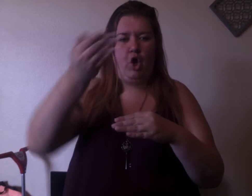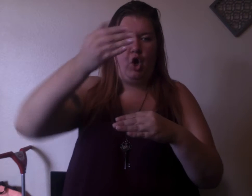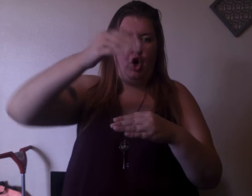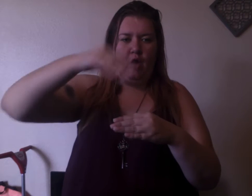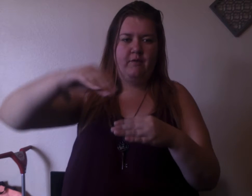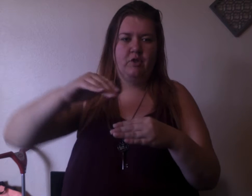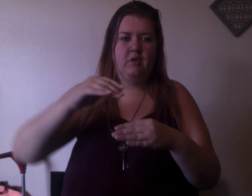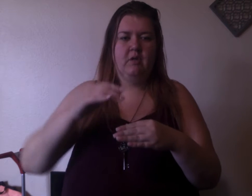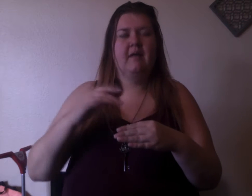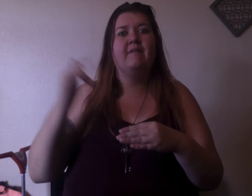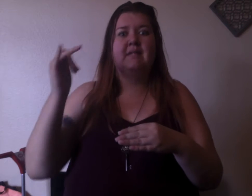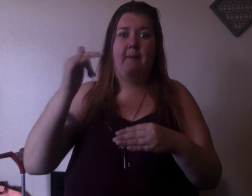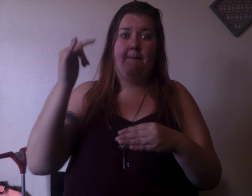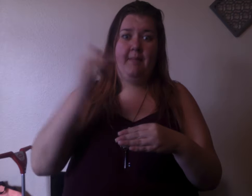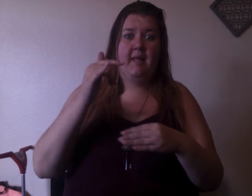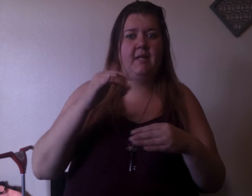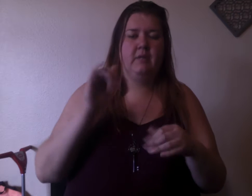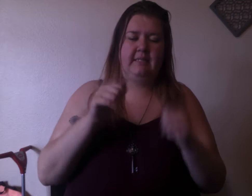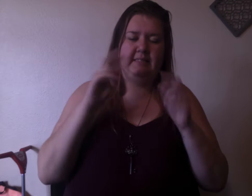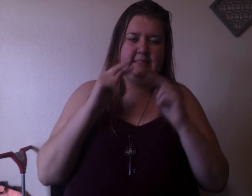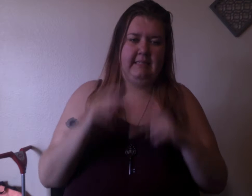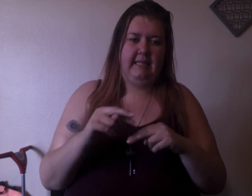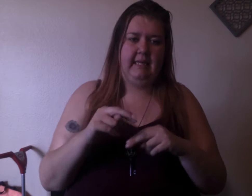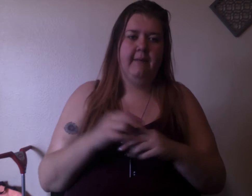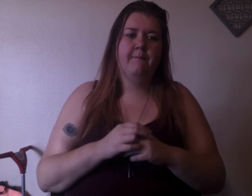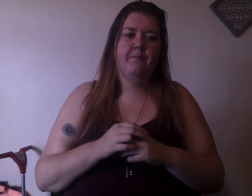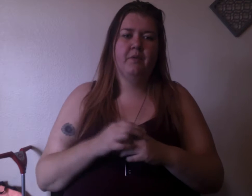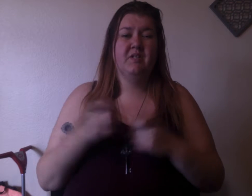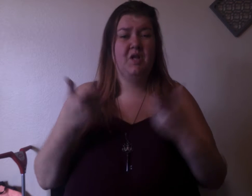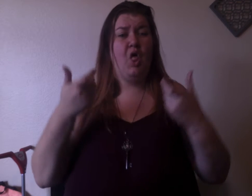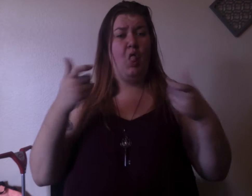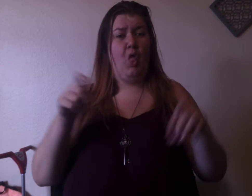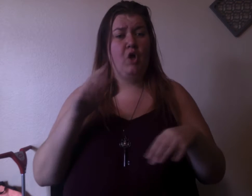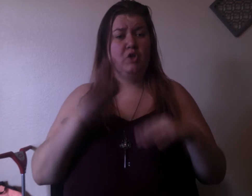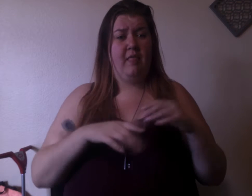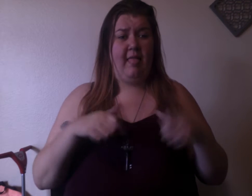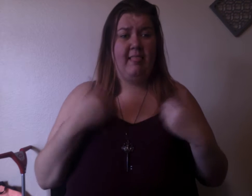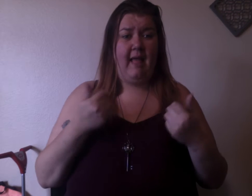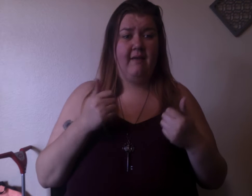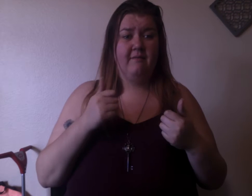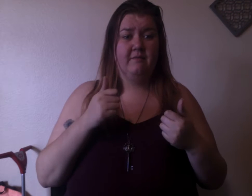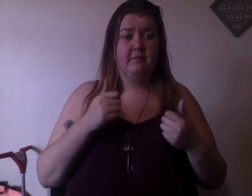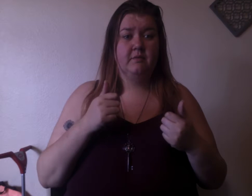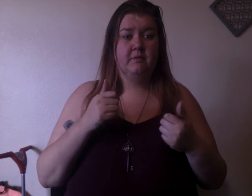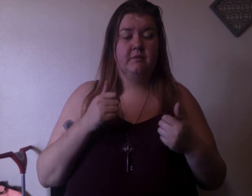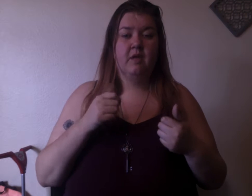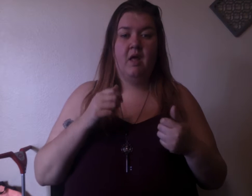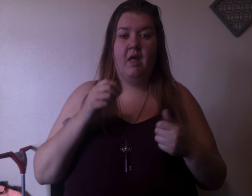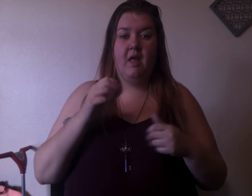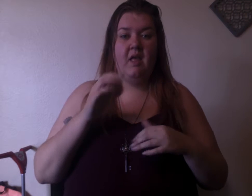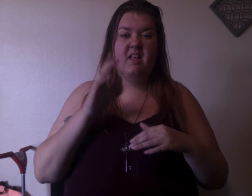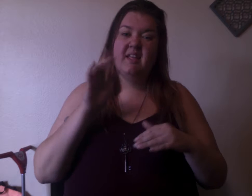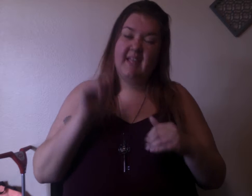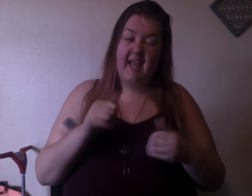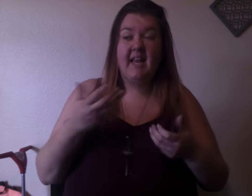plane. So you can, even though this is frankly larger than my brain can really grasp, we can kind of relate to the